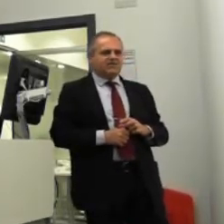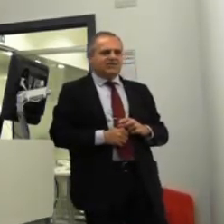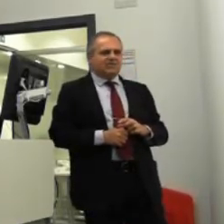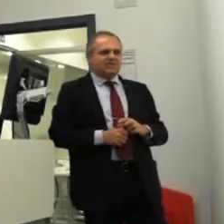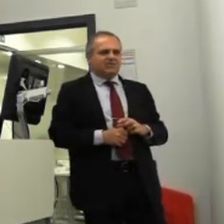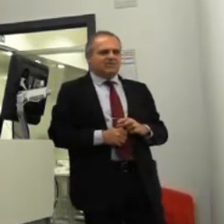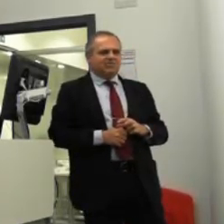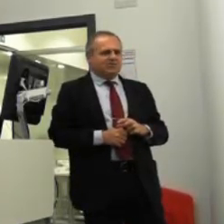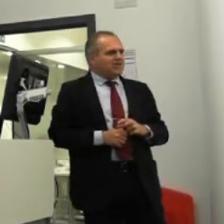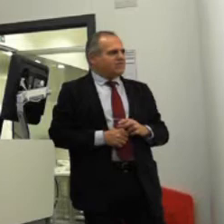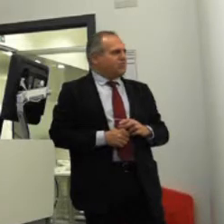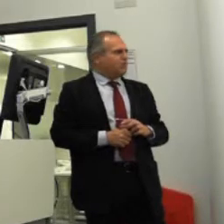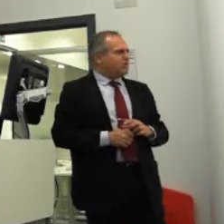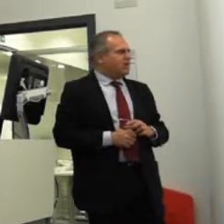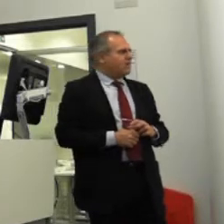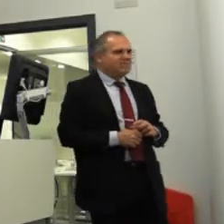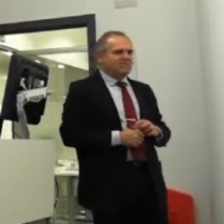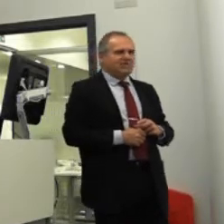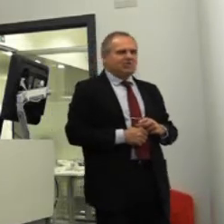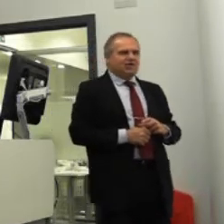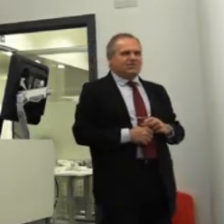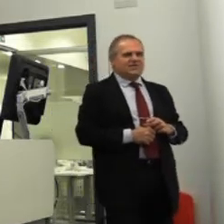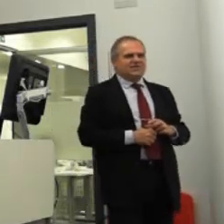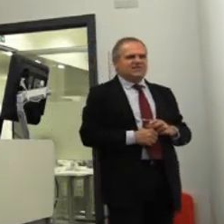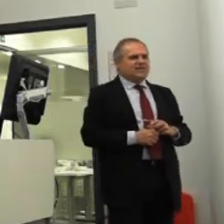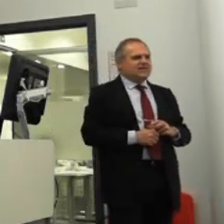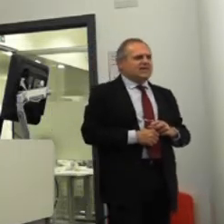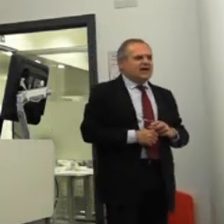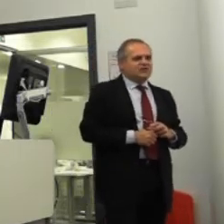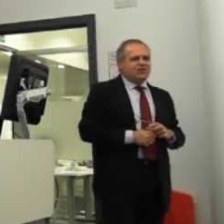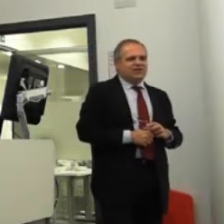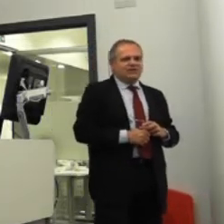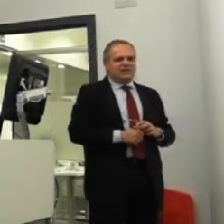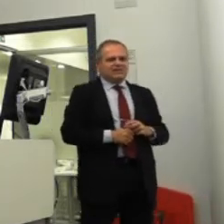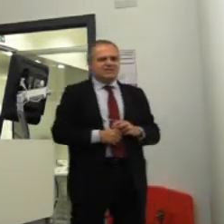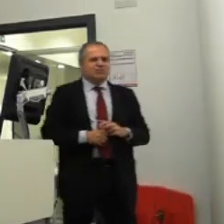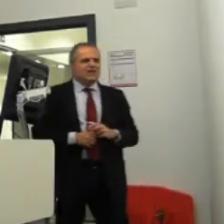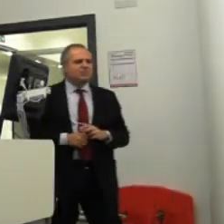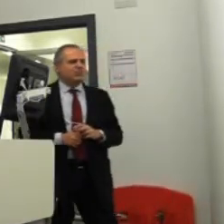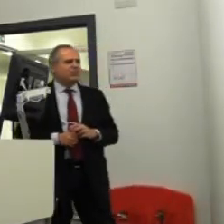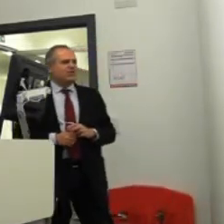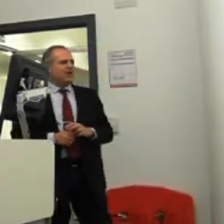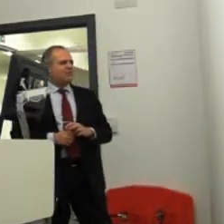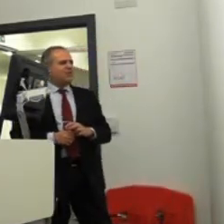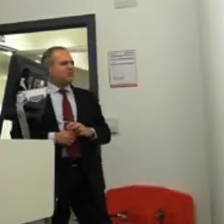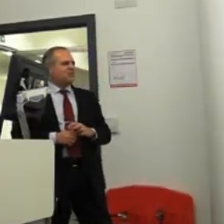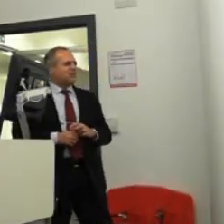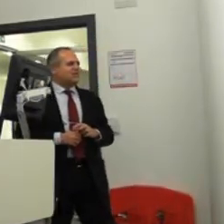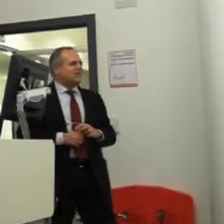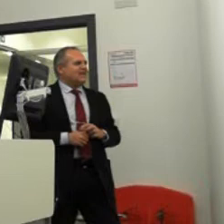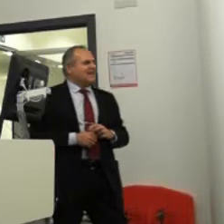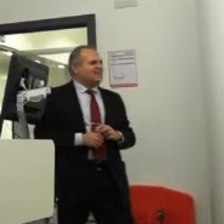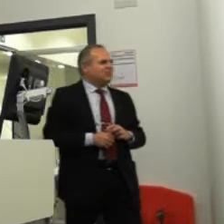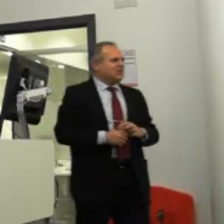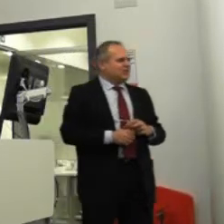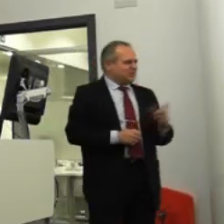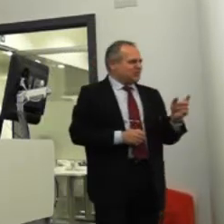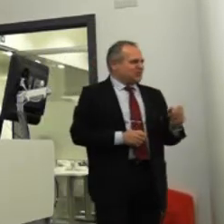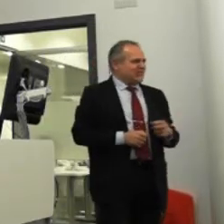yes we don't care we have tested that actually the next few days we're going around new street and doing also to